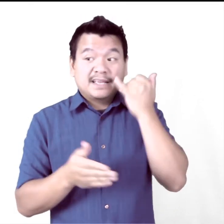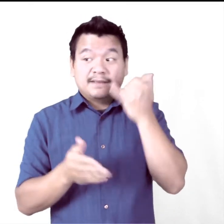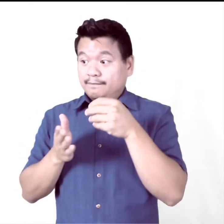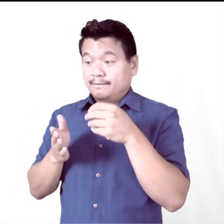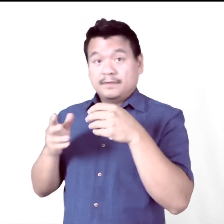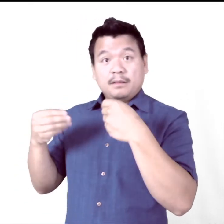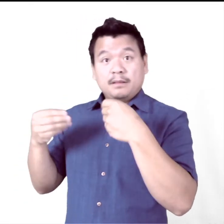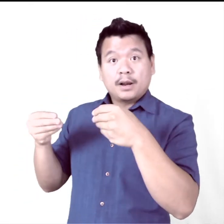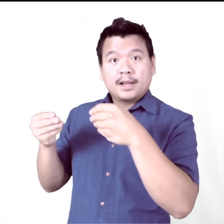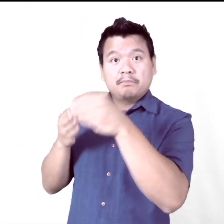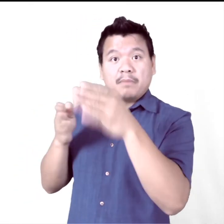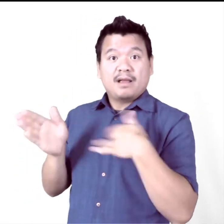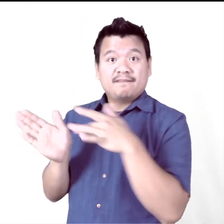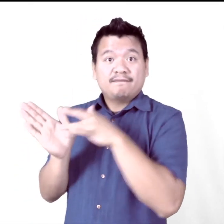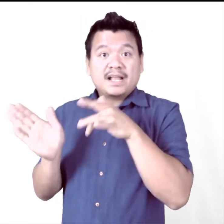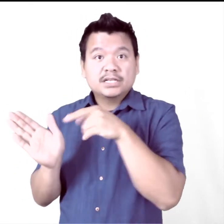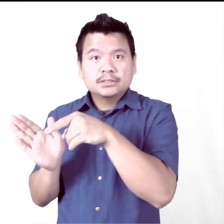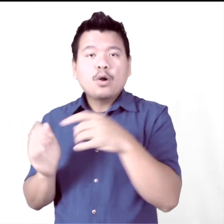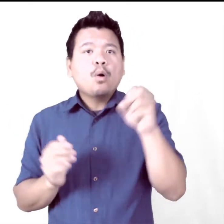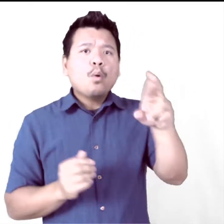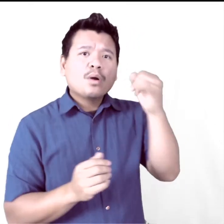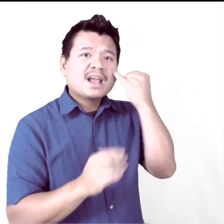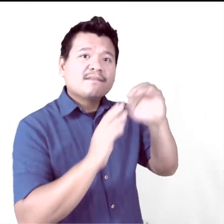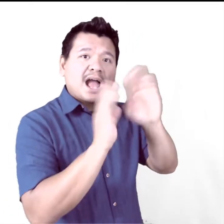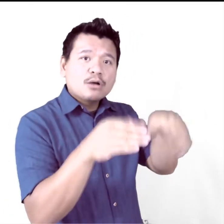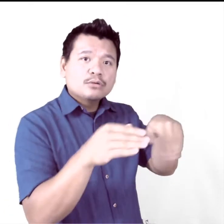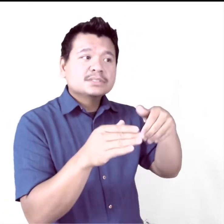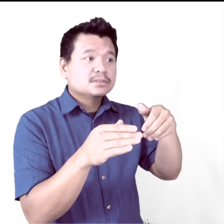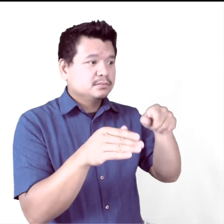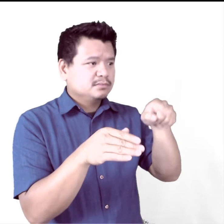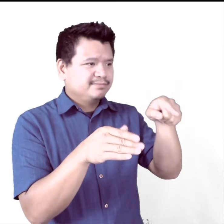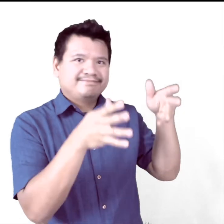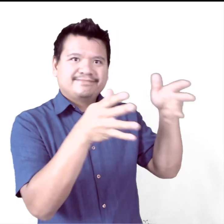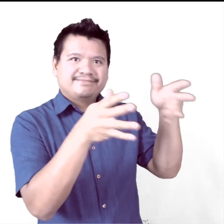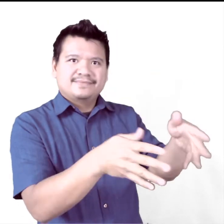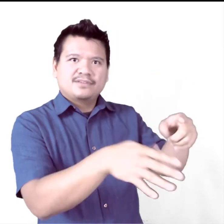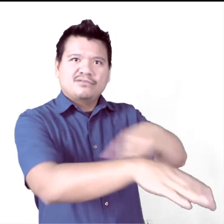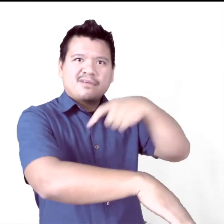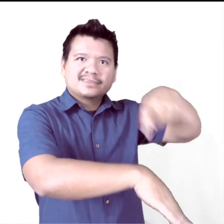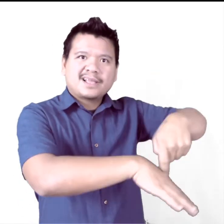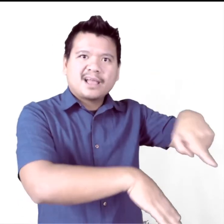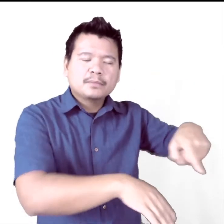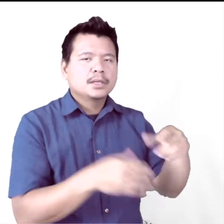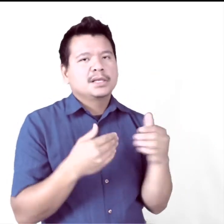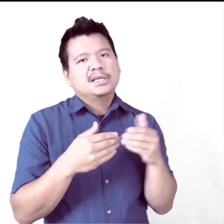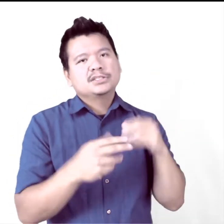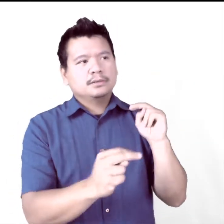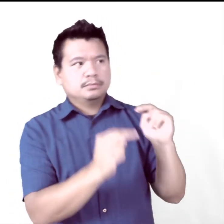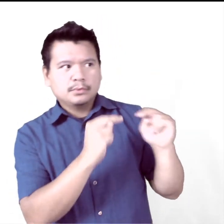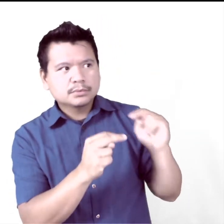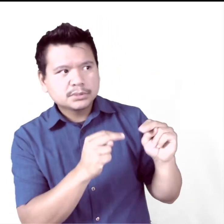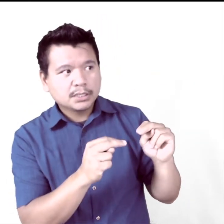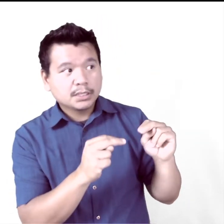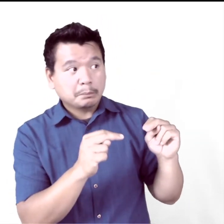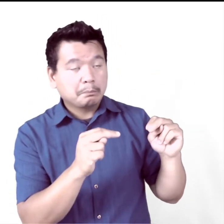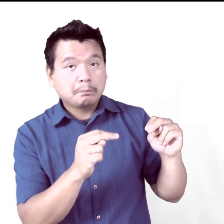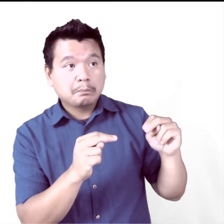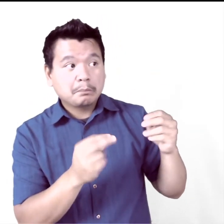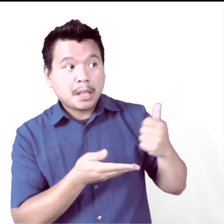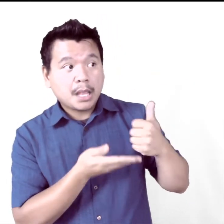market. Or if the house has been on the market for a long time, then it's easier for you to negotiate for the seller